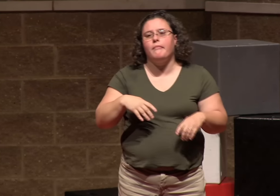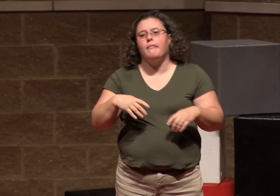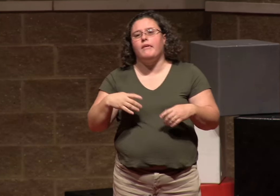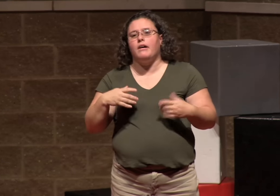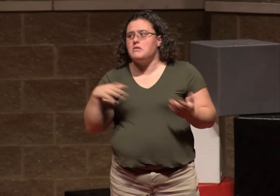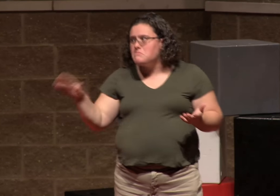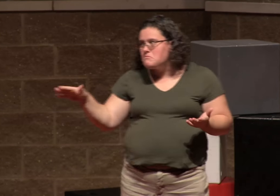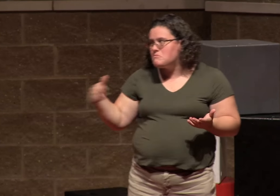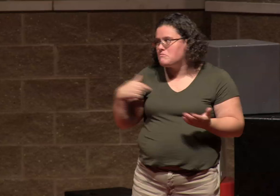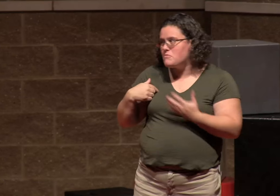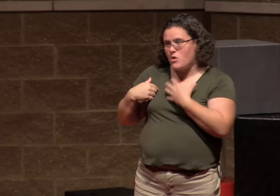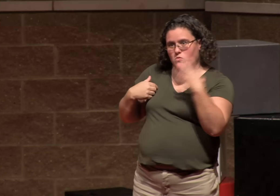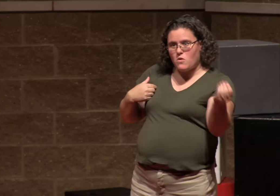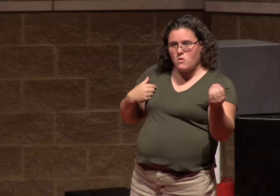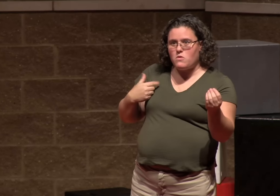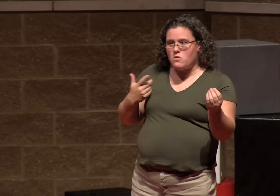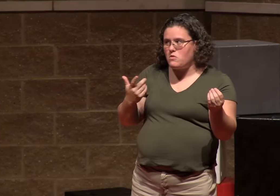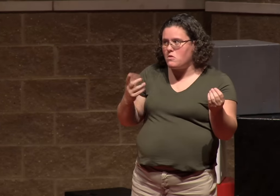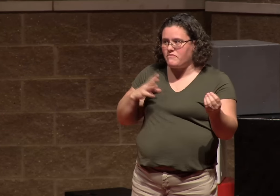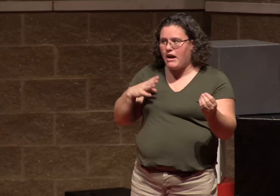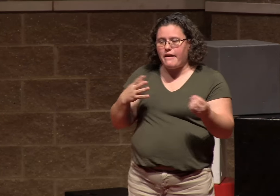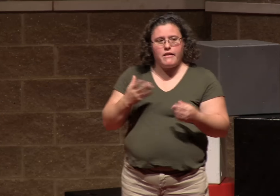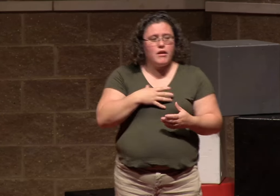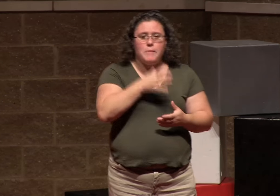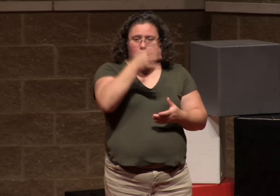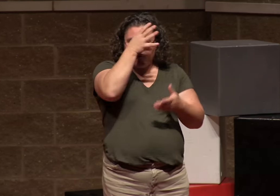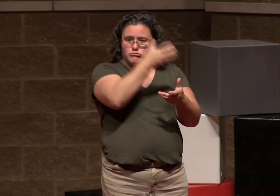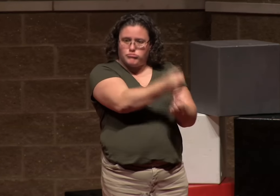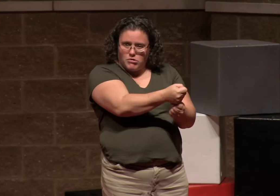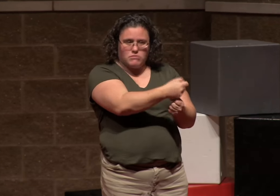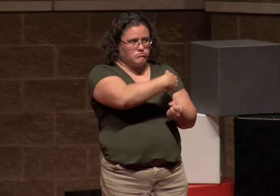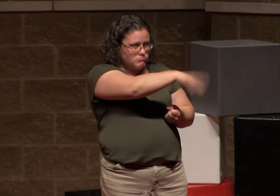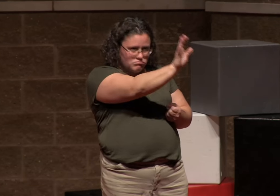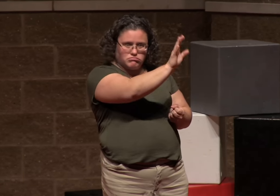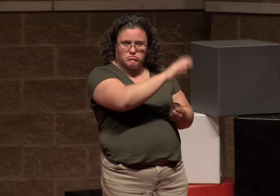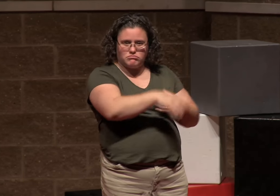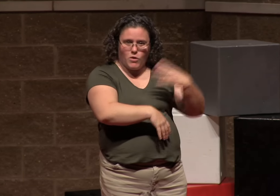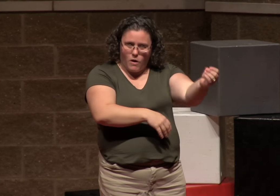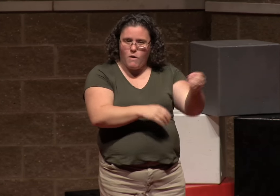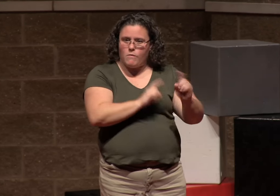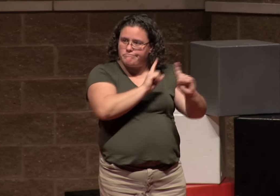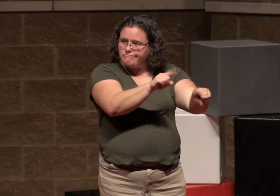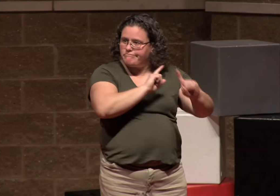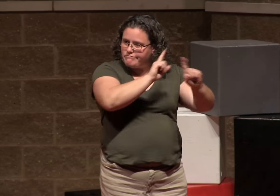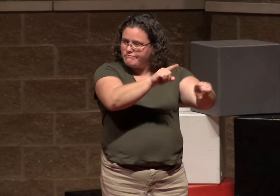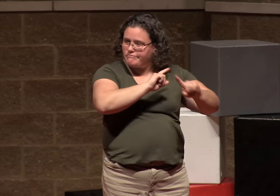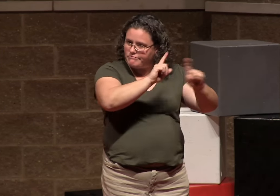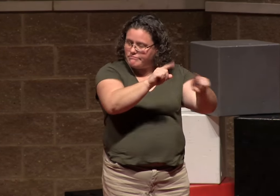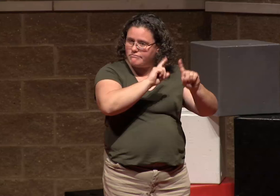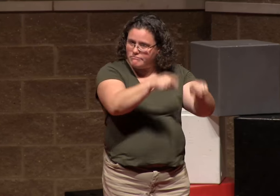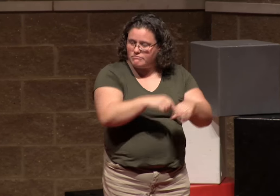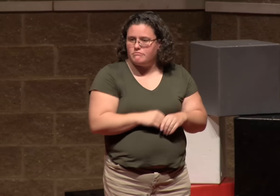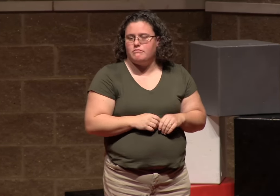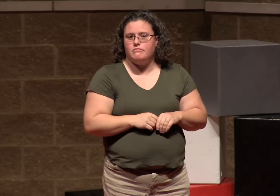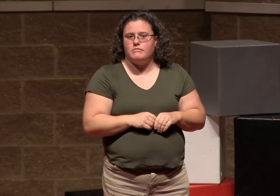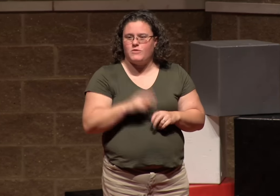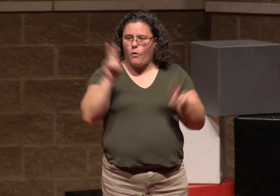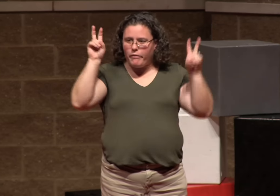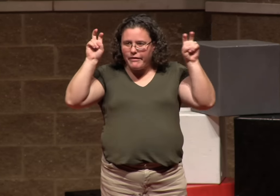Her mother and father were deaf, and my parents told me that I needed to go, and my parents did trust them. So I entered the